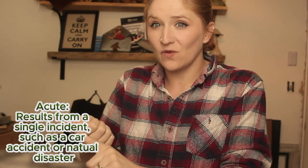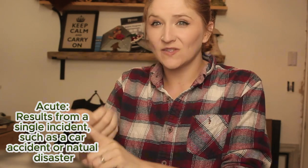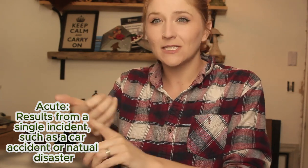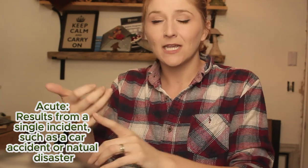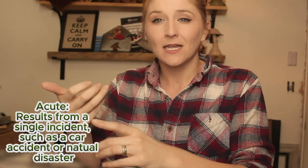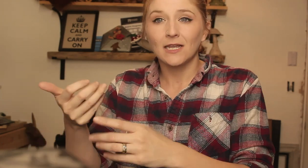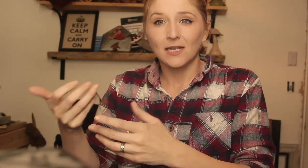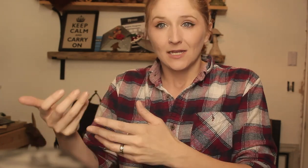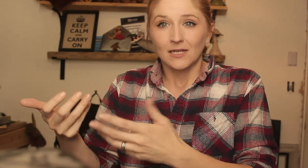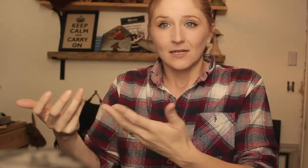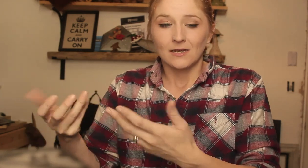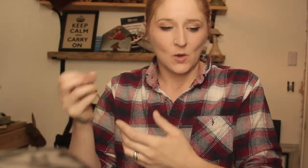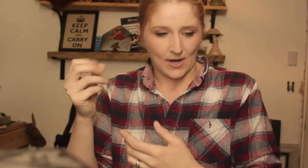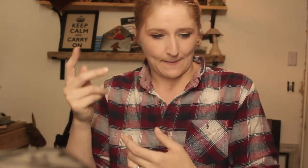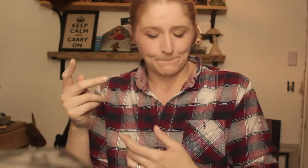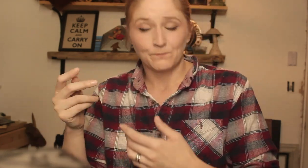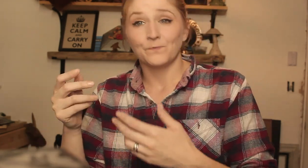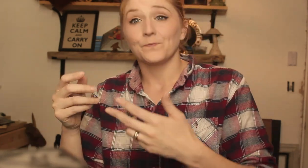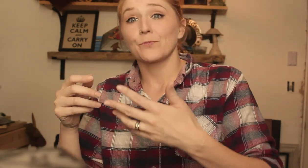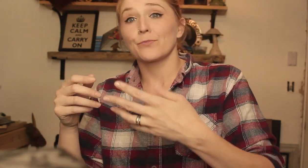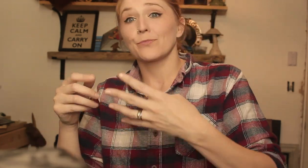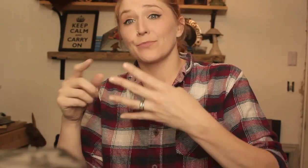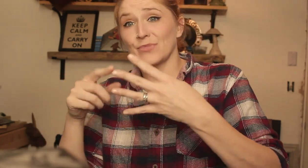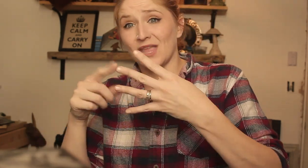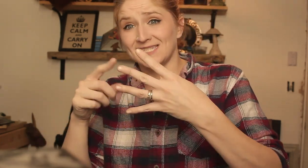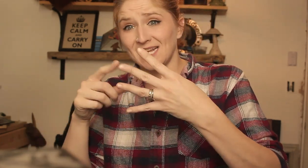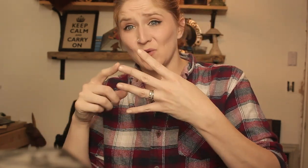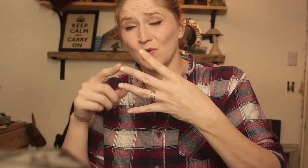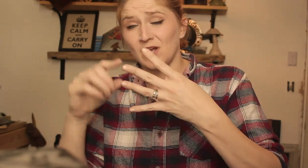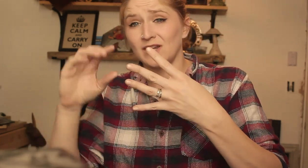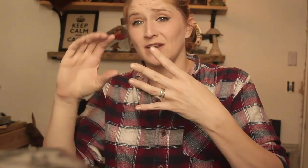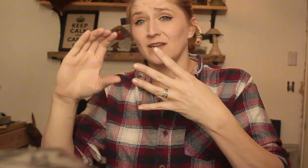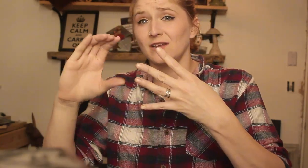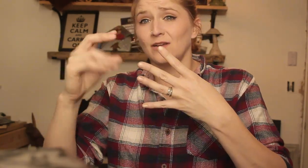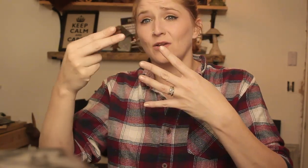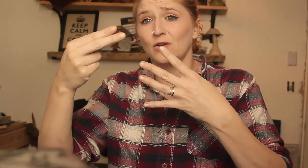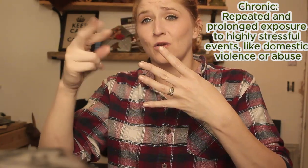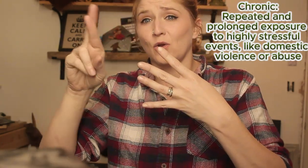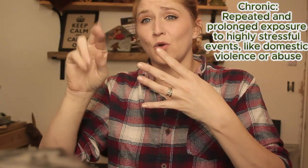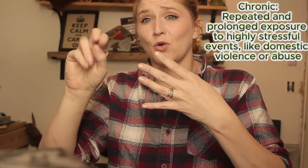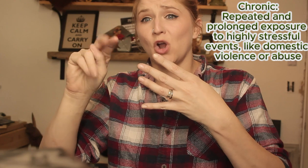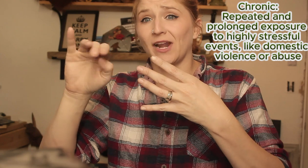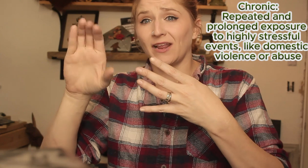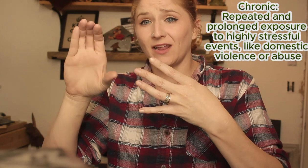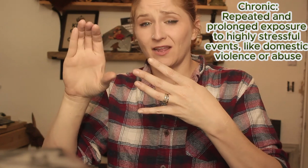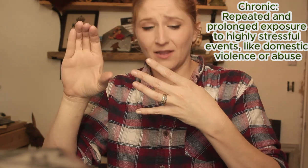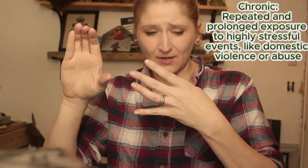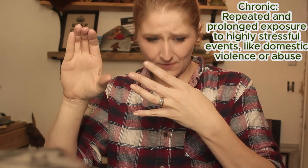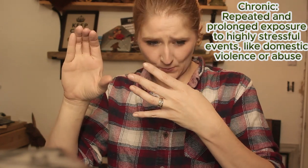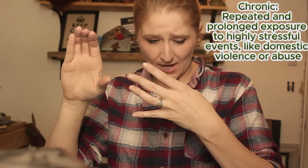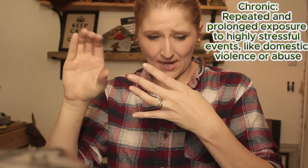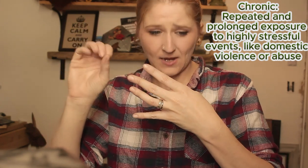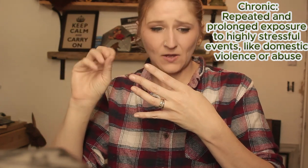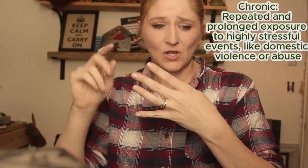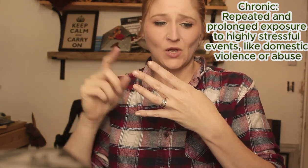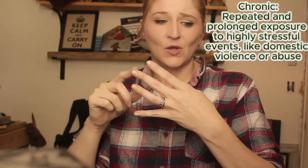themselves. Okay. That second one, chronic. Okay.